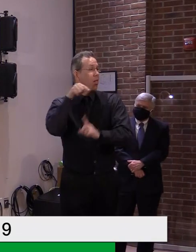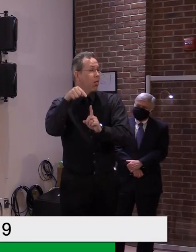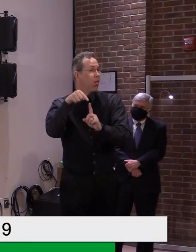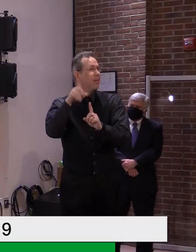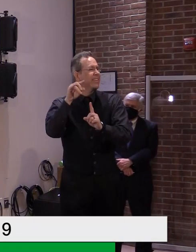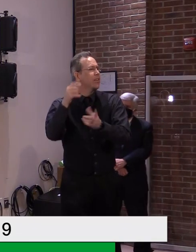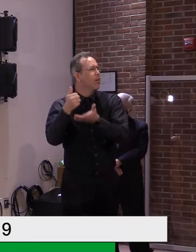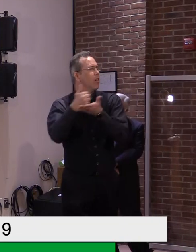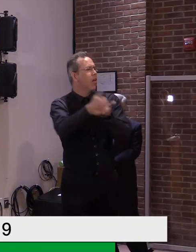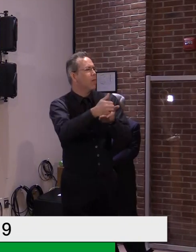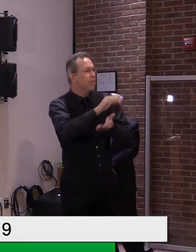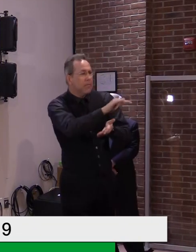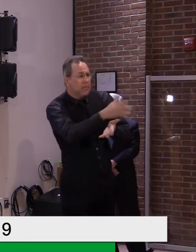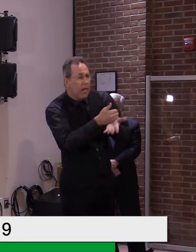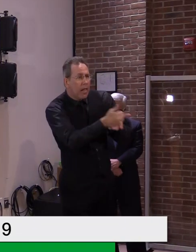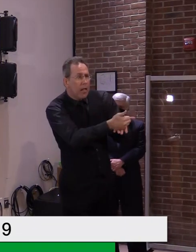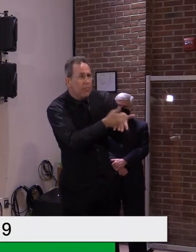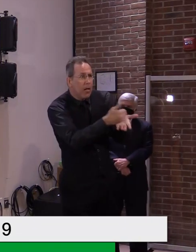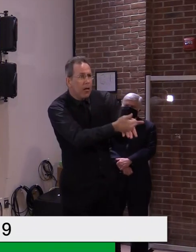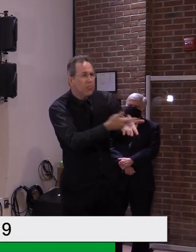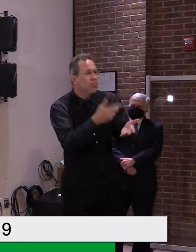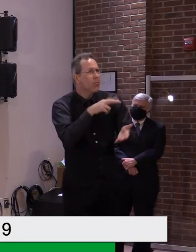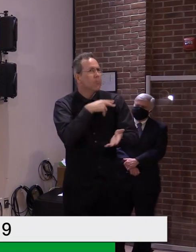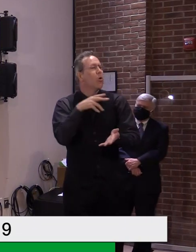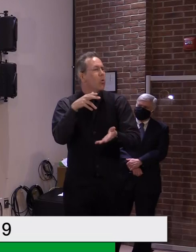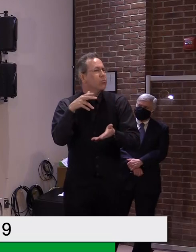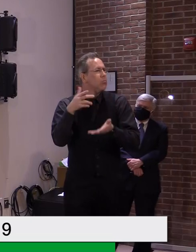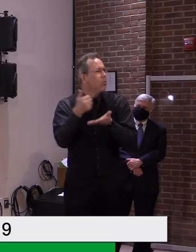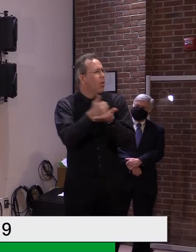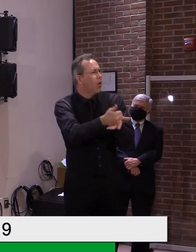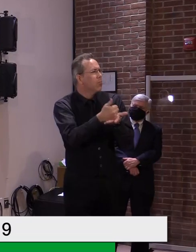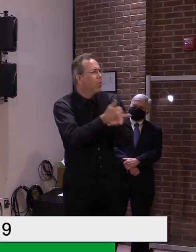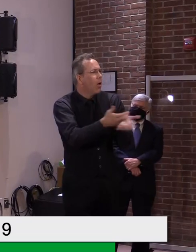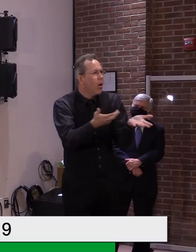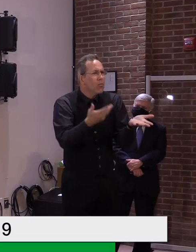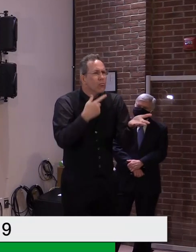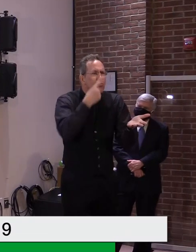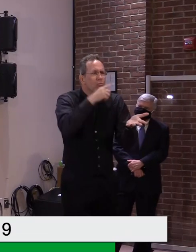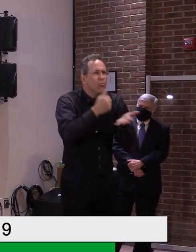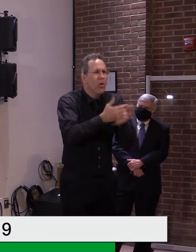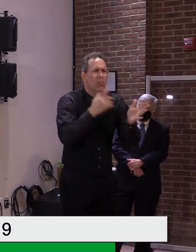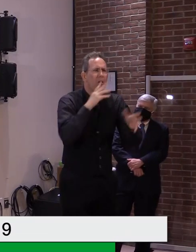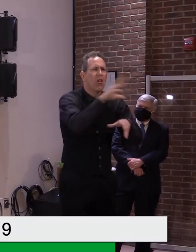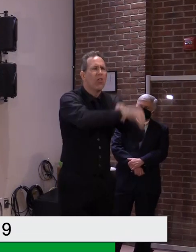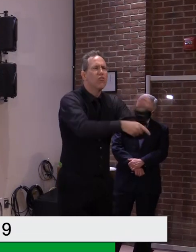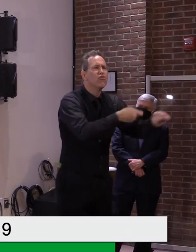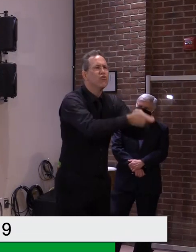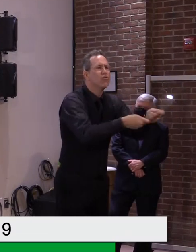And that's all I can say at this point in time. We obviously don't change our